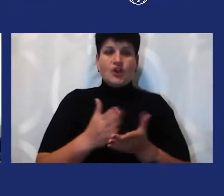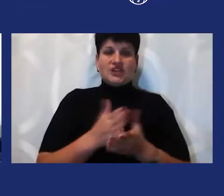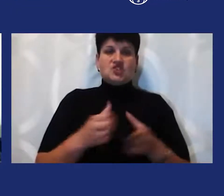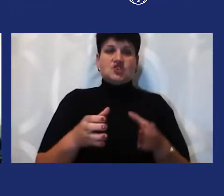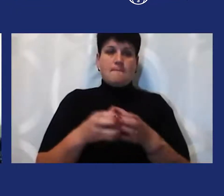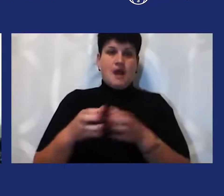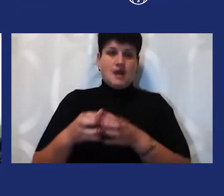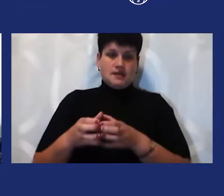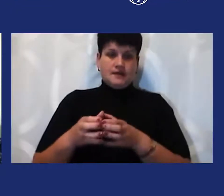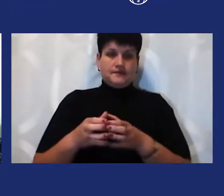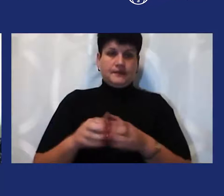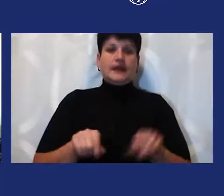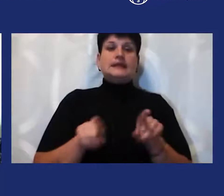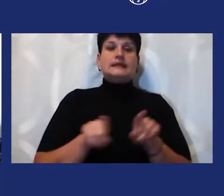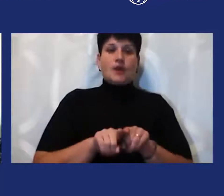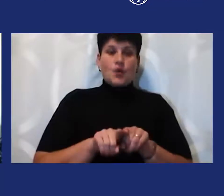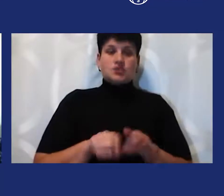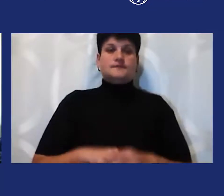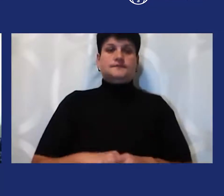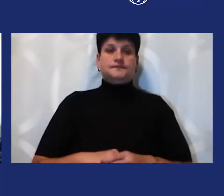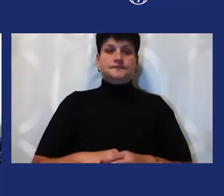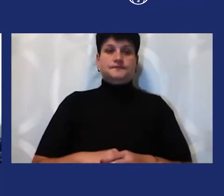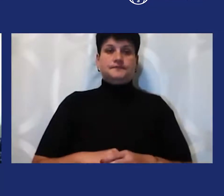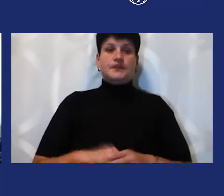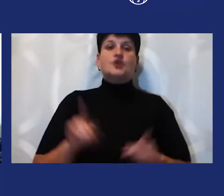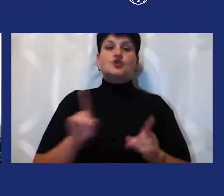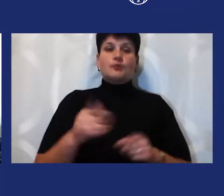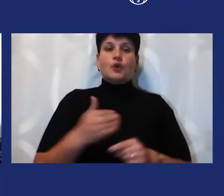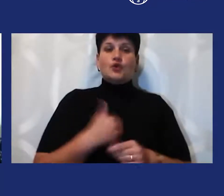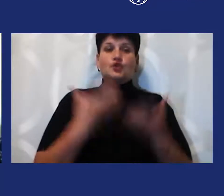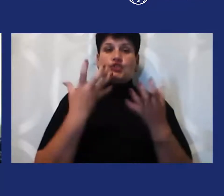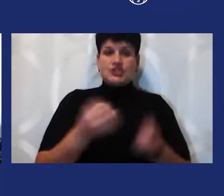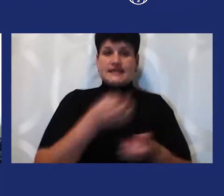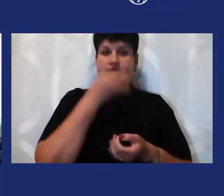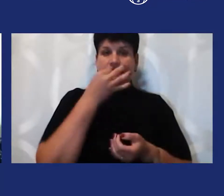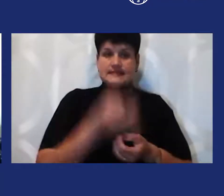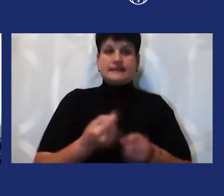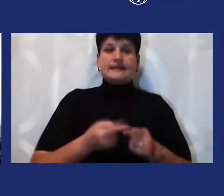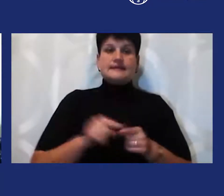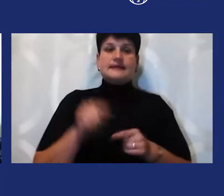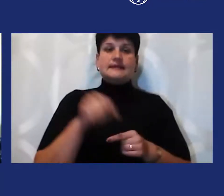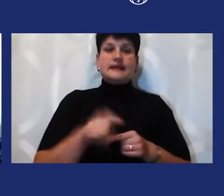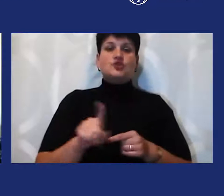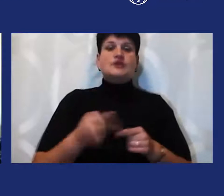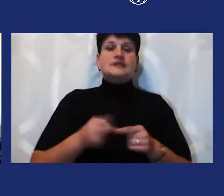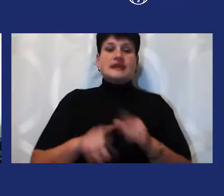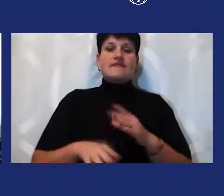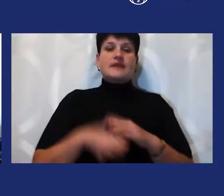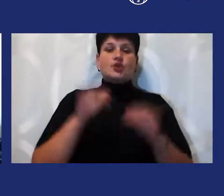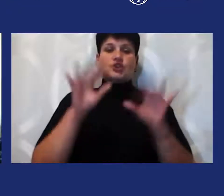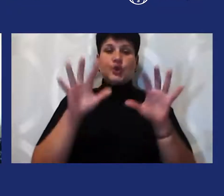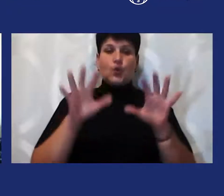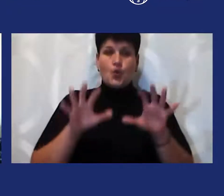voters was something for which our political parties were not ready. In addition to